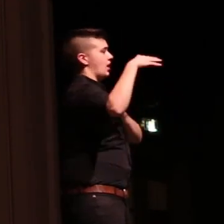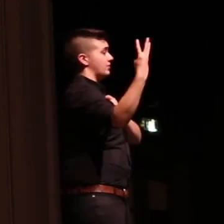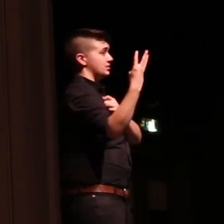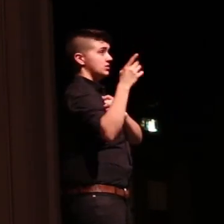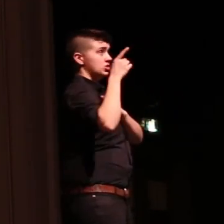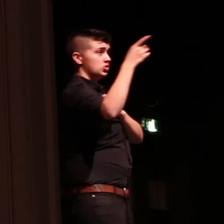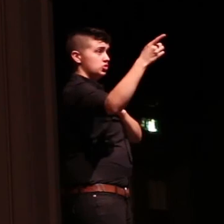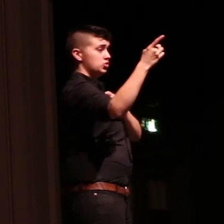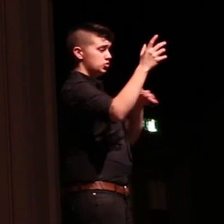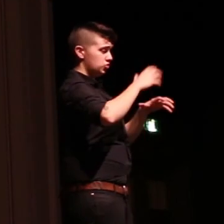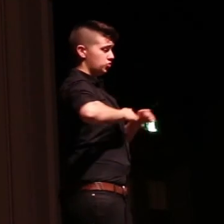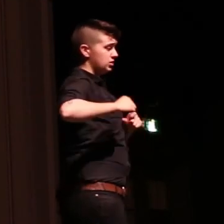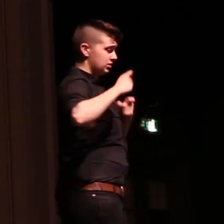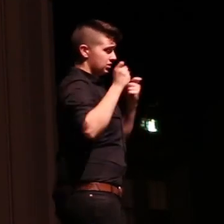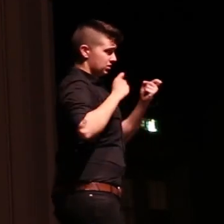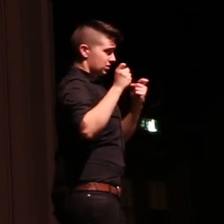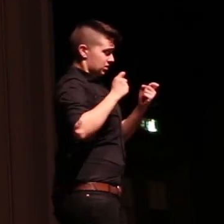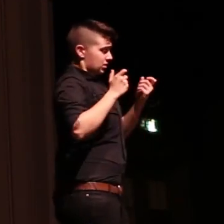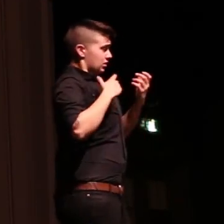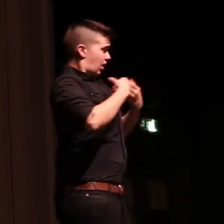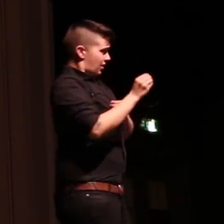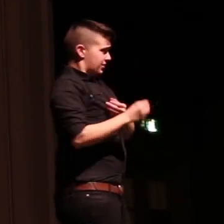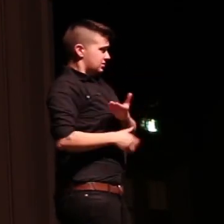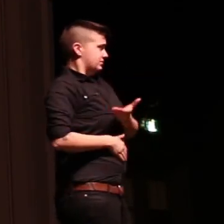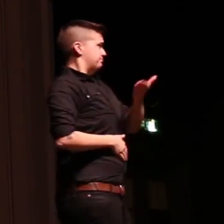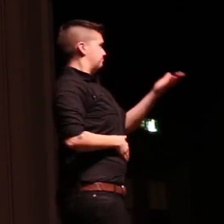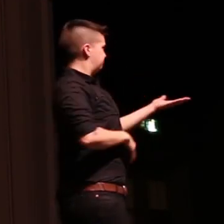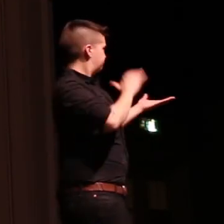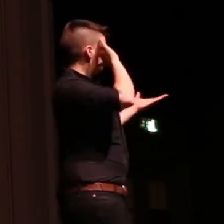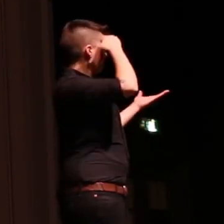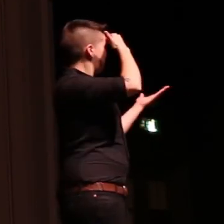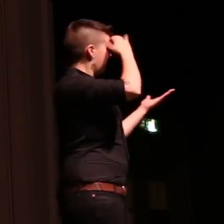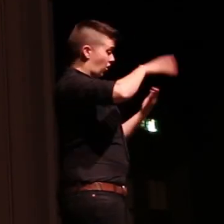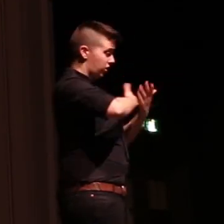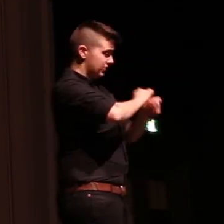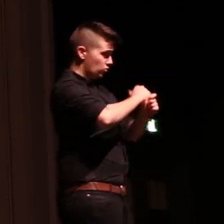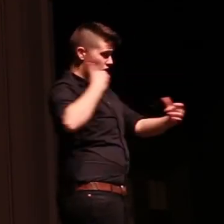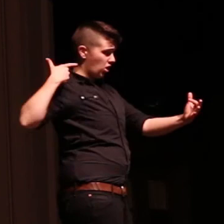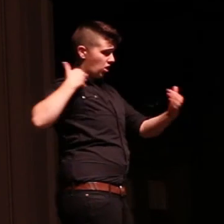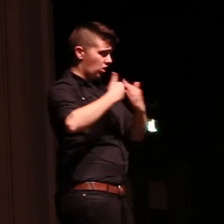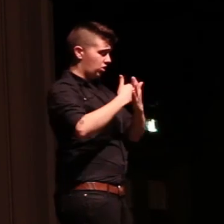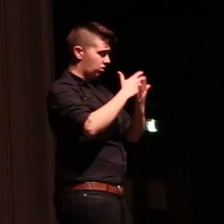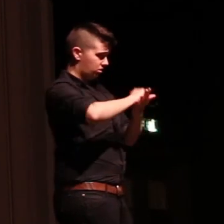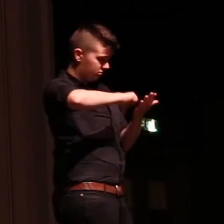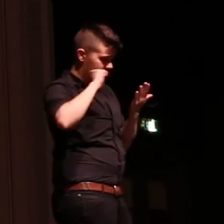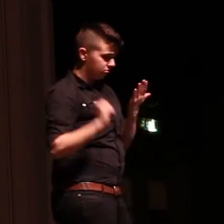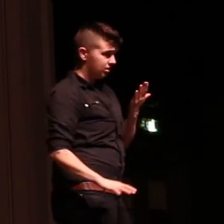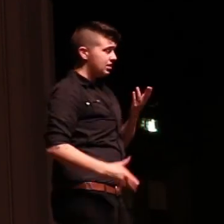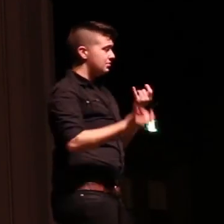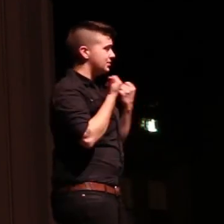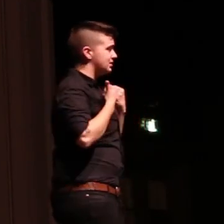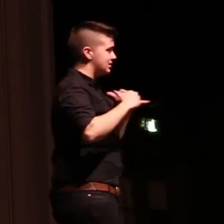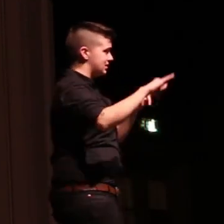Office to an honorary Klansman makes me think all this work is being erased, but still, you took a sip of